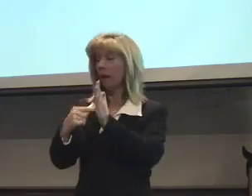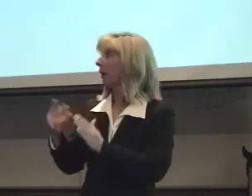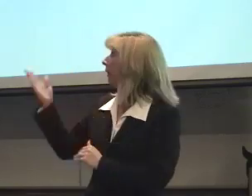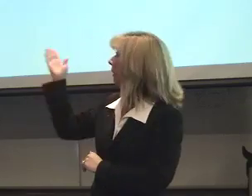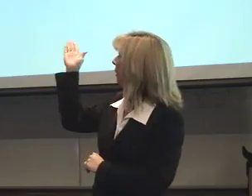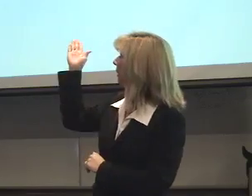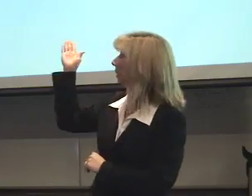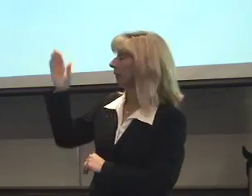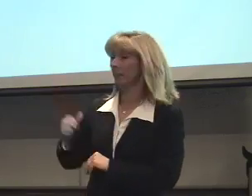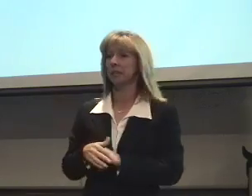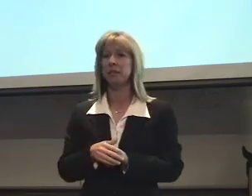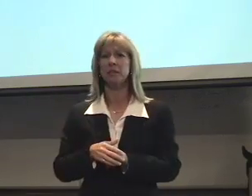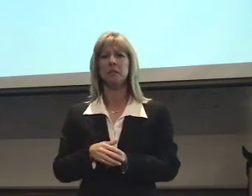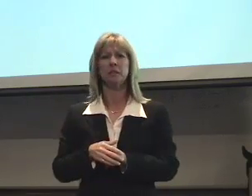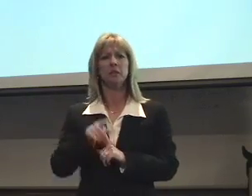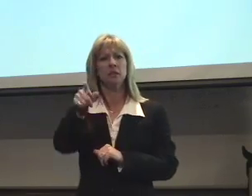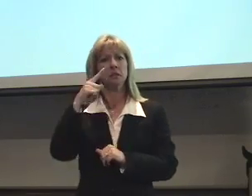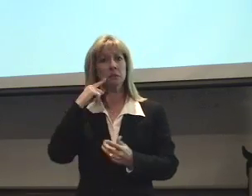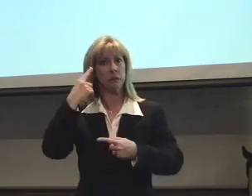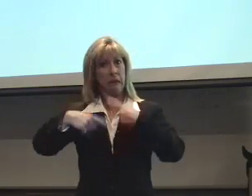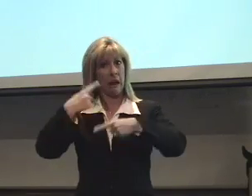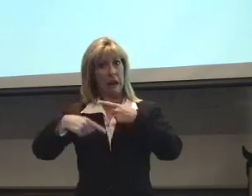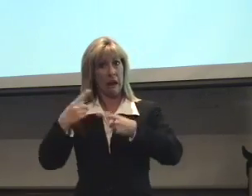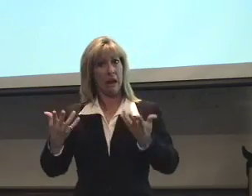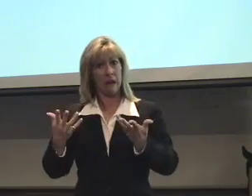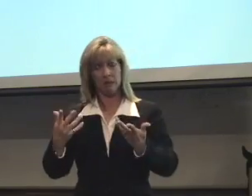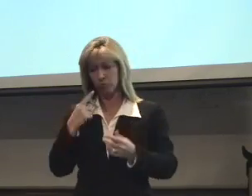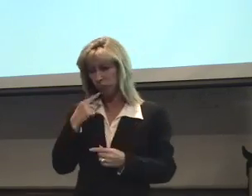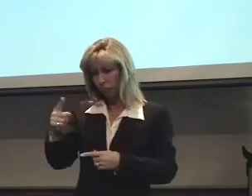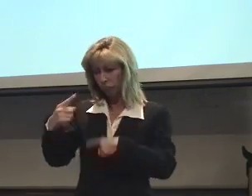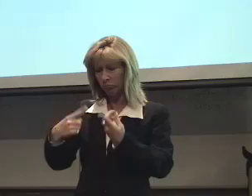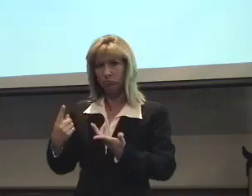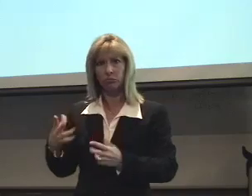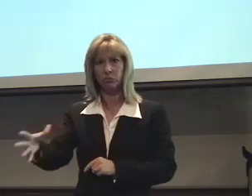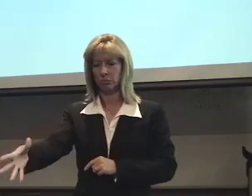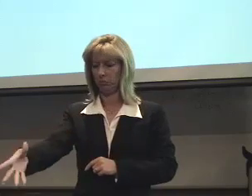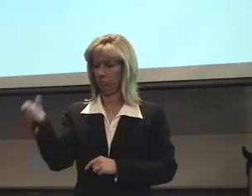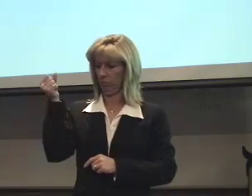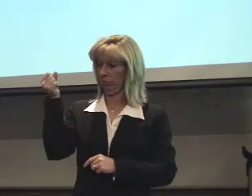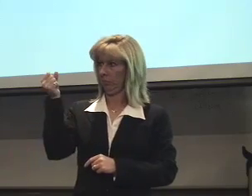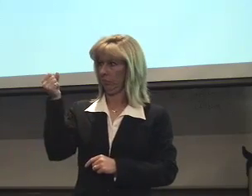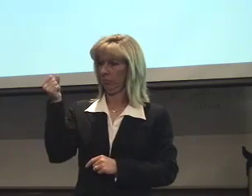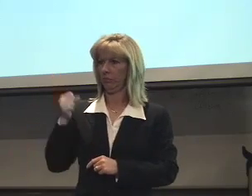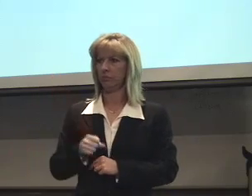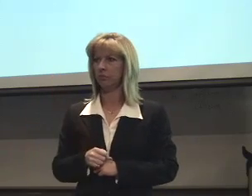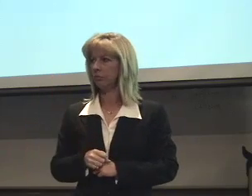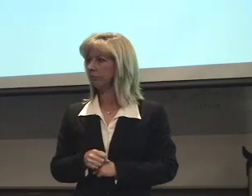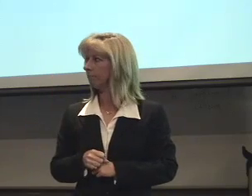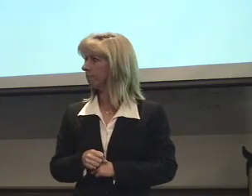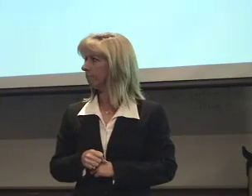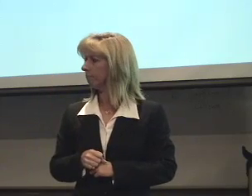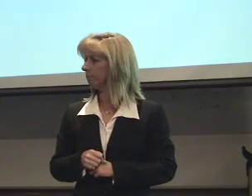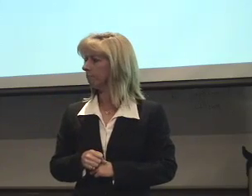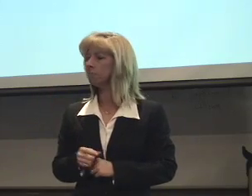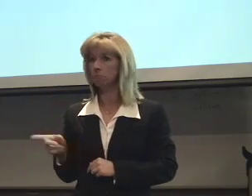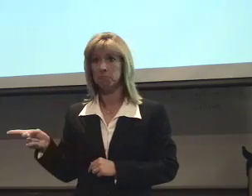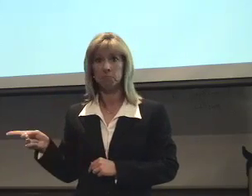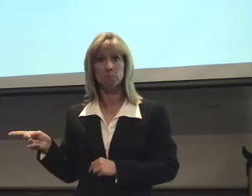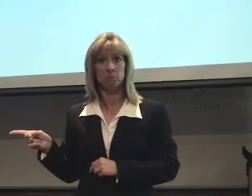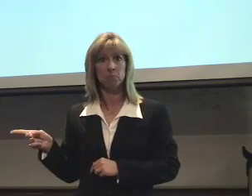you ask take, they'd probably sign take. As in to take, grab something, your watch.